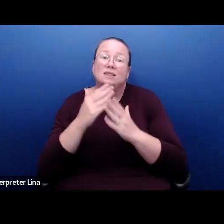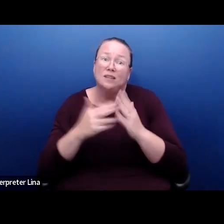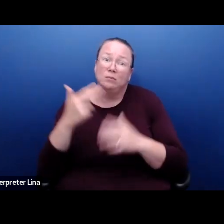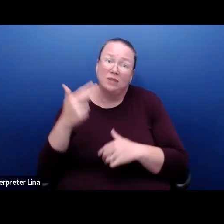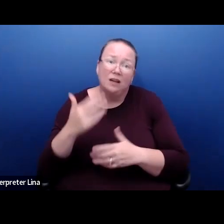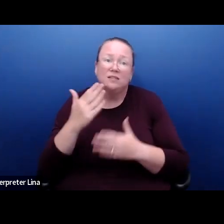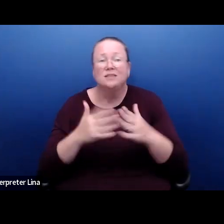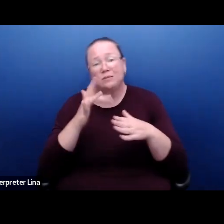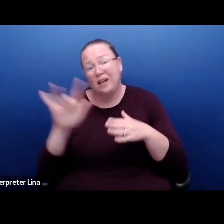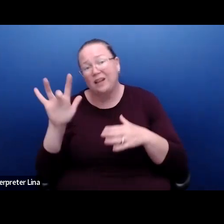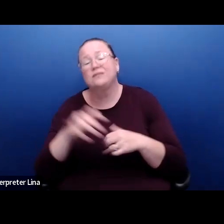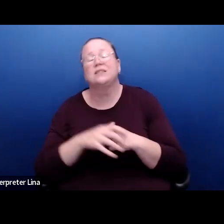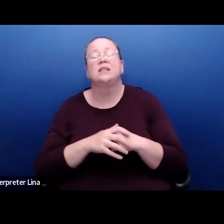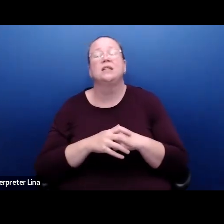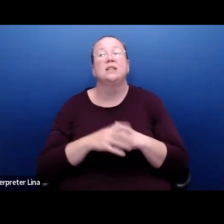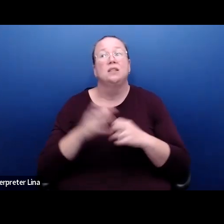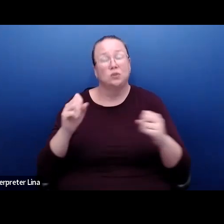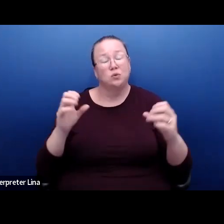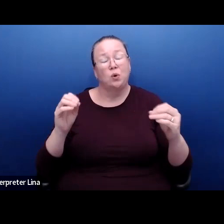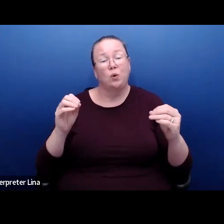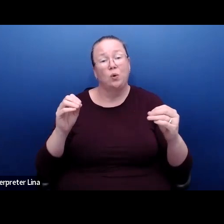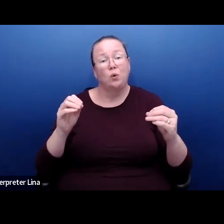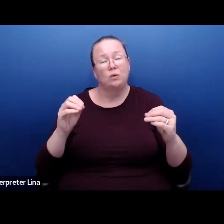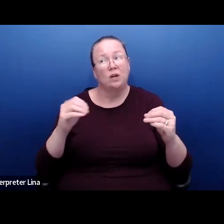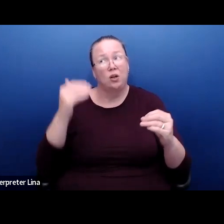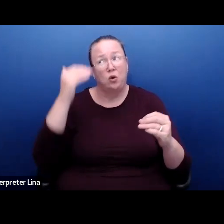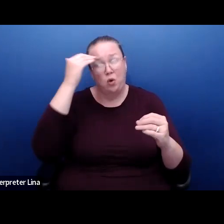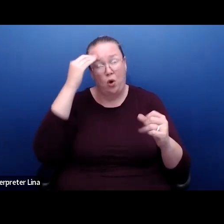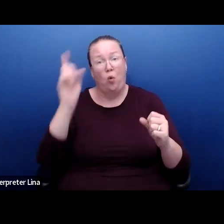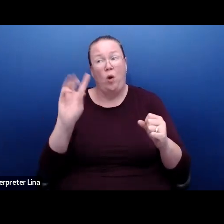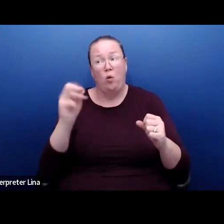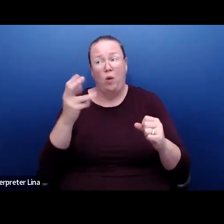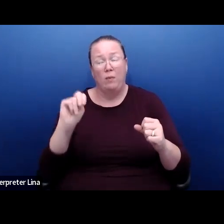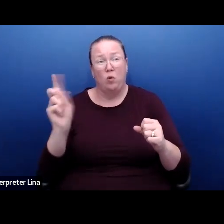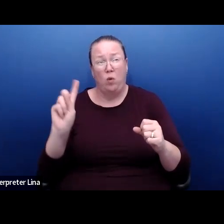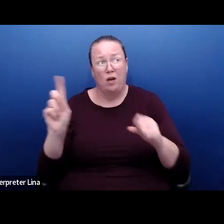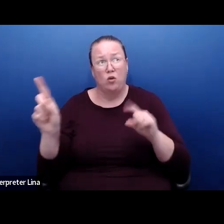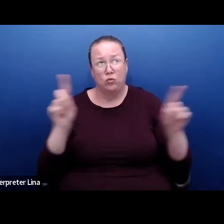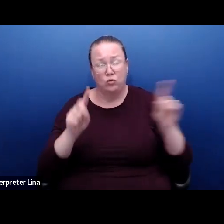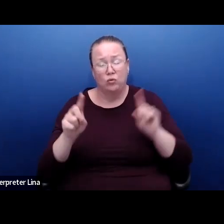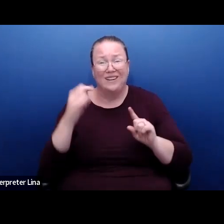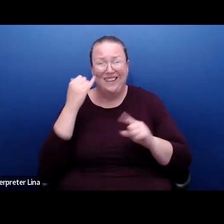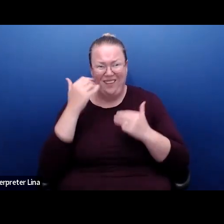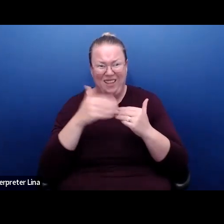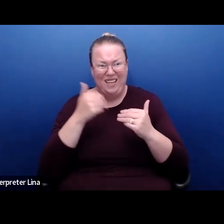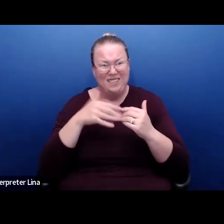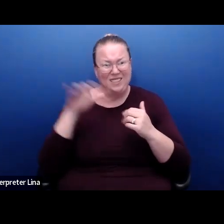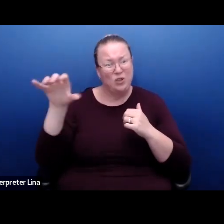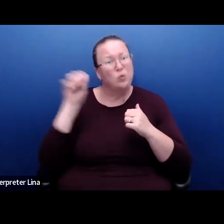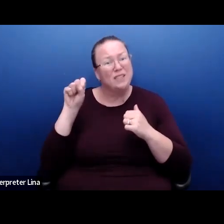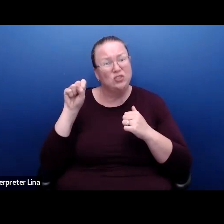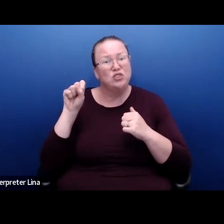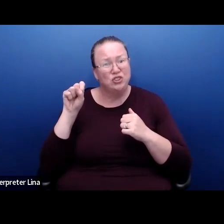guns, some knives. So just knowing where the weapons are, and if they're in easy reach,